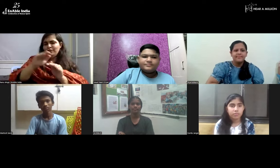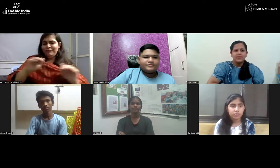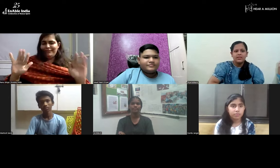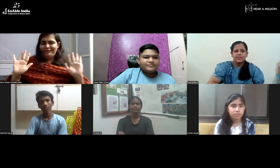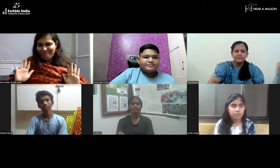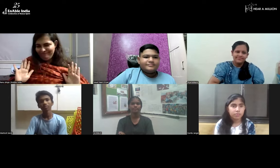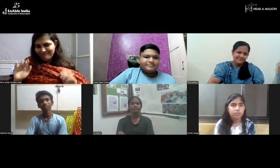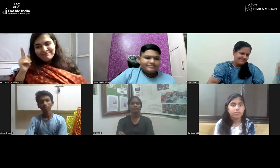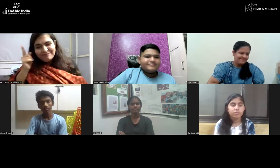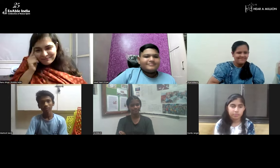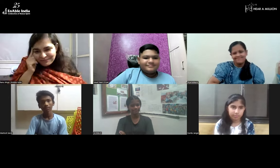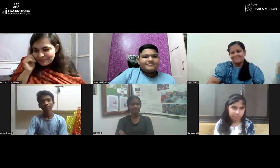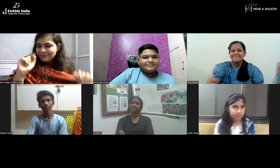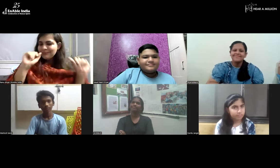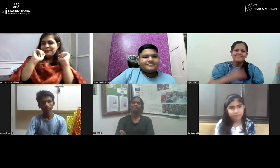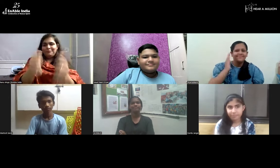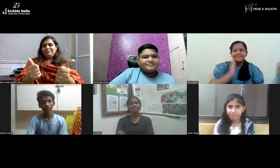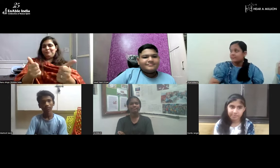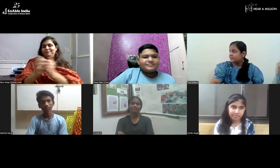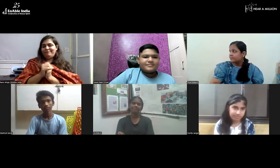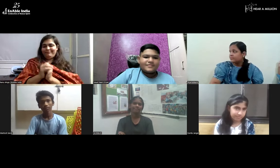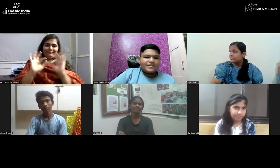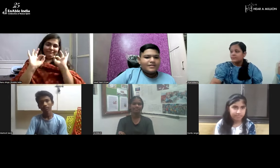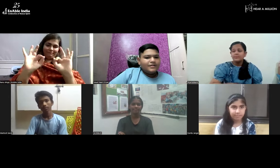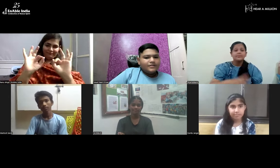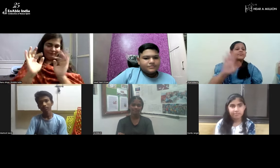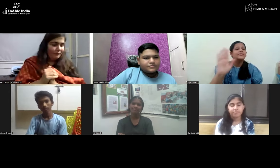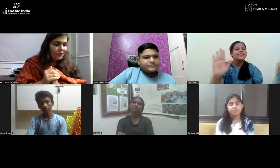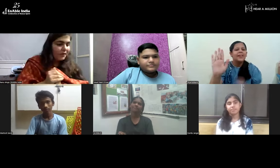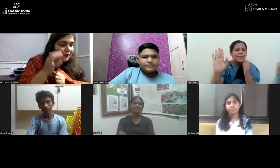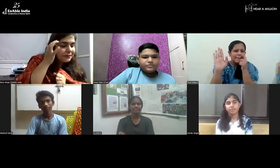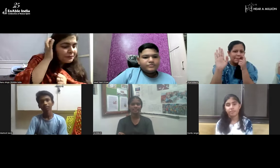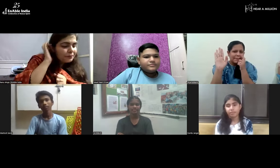Yeah, Ria, you just hold on. Archita, would you want to take it up? Yeah,